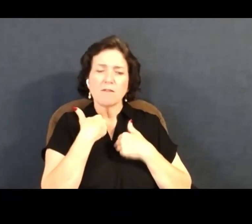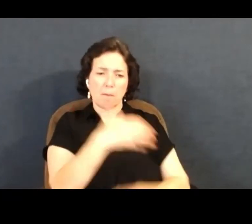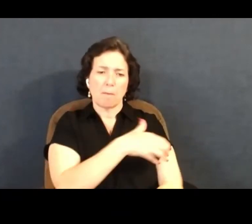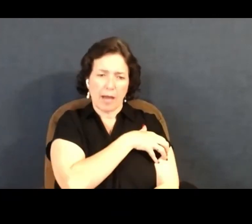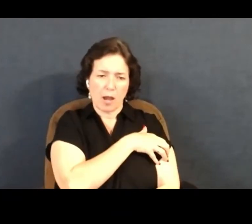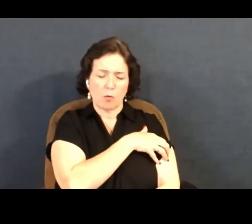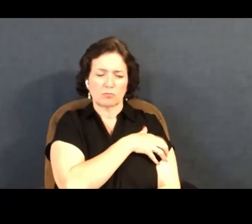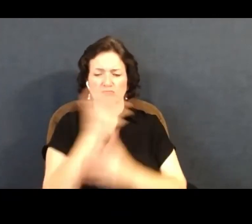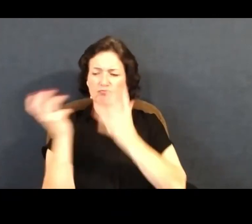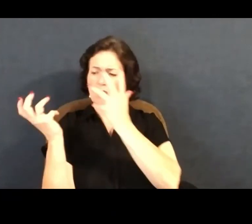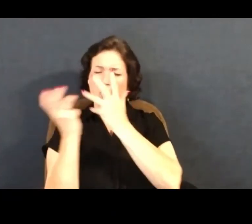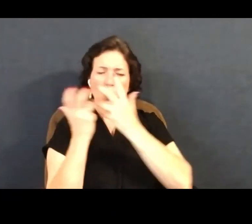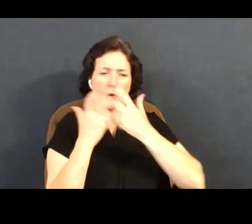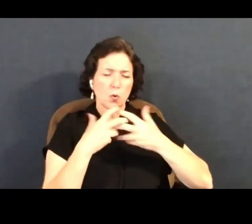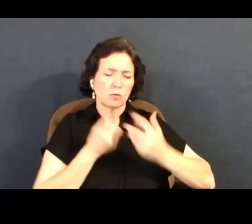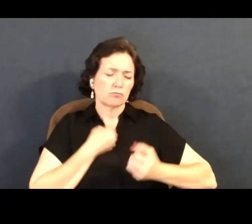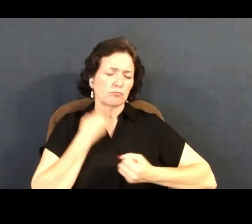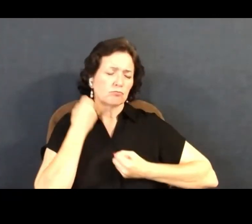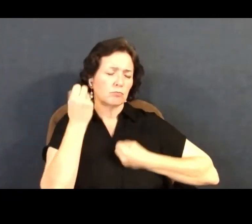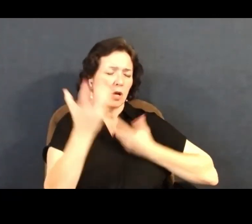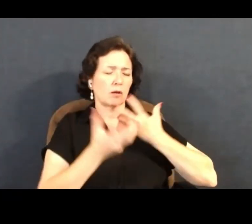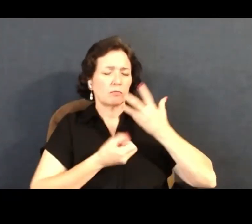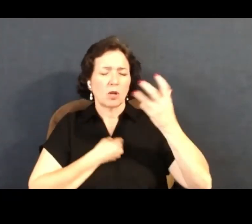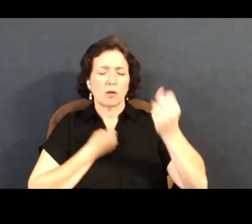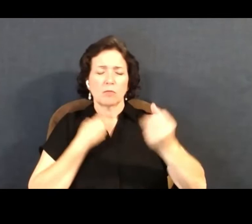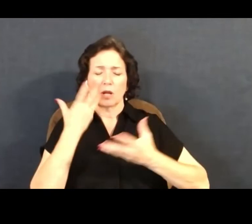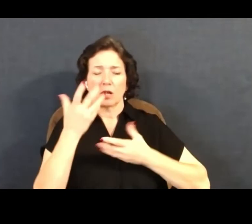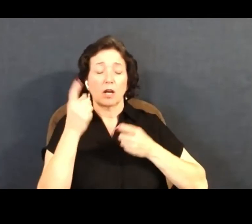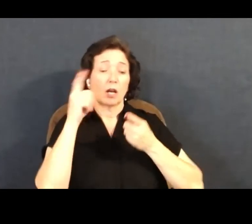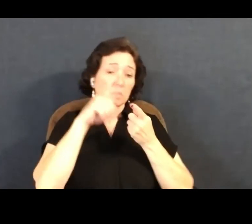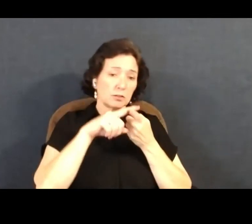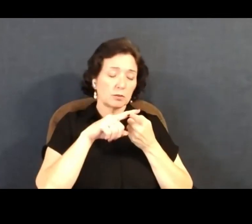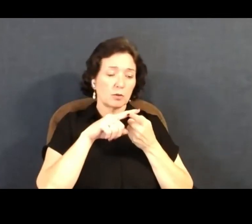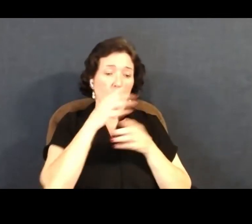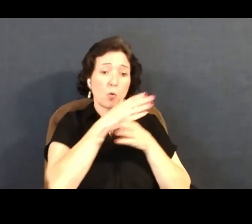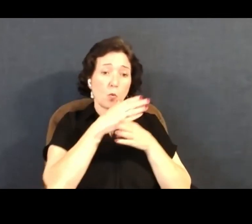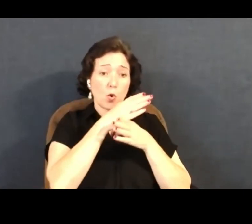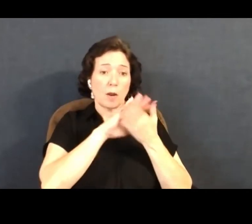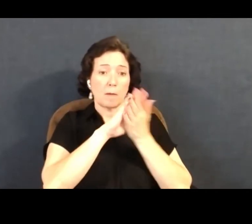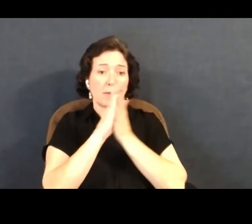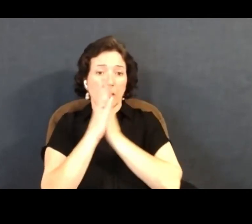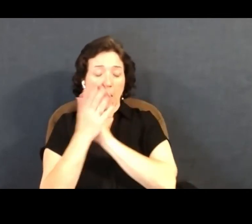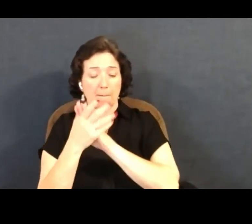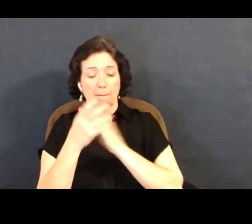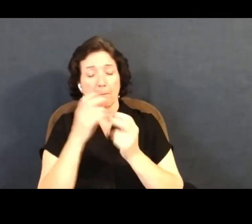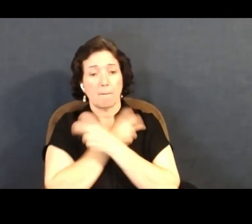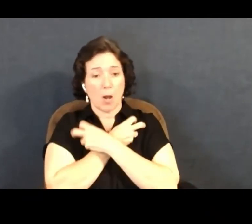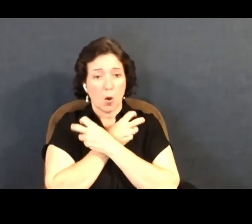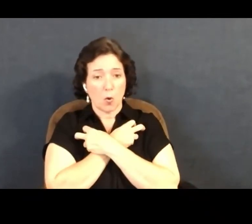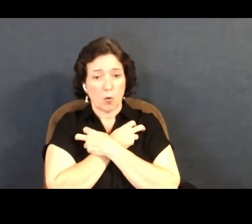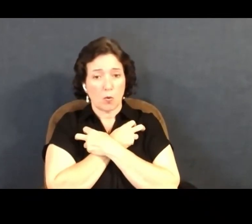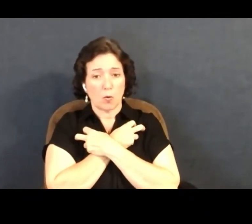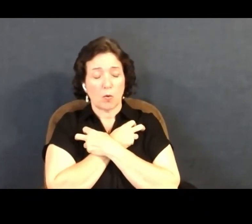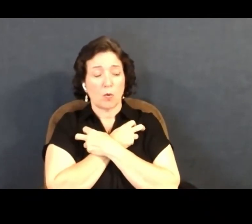together until wood became bone, and branch